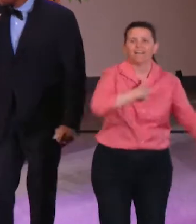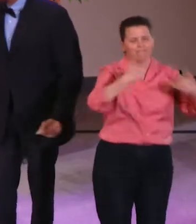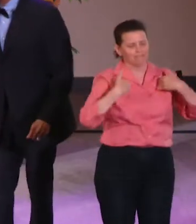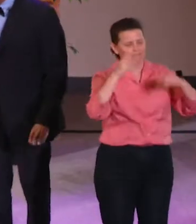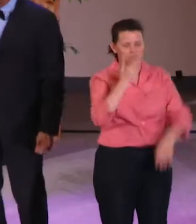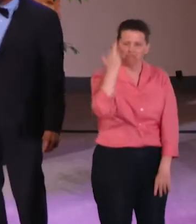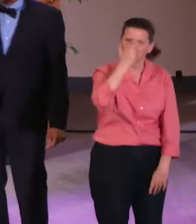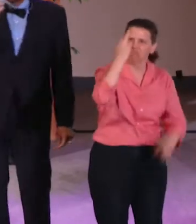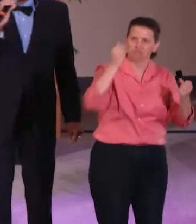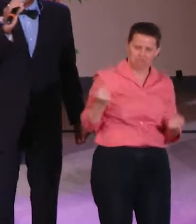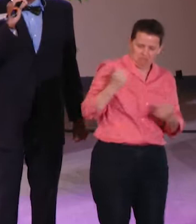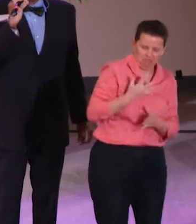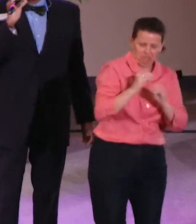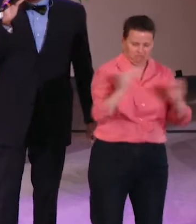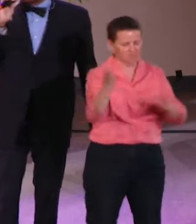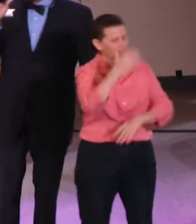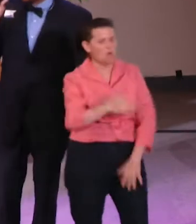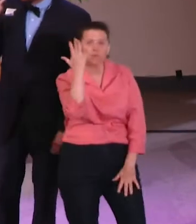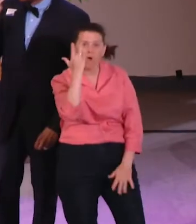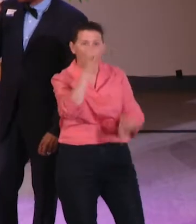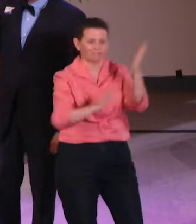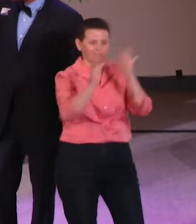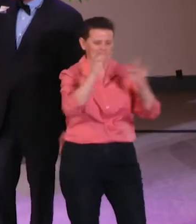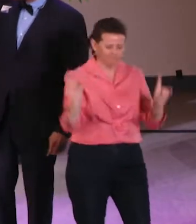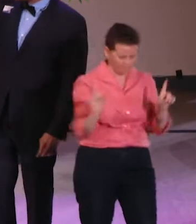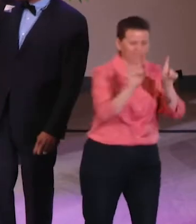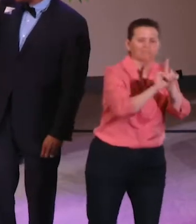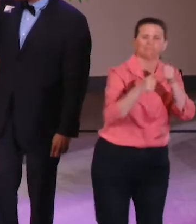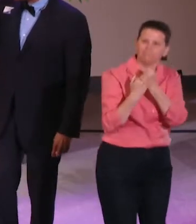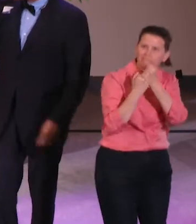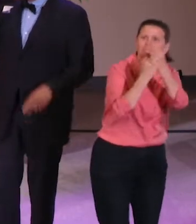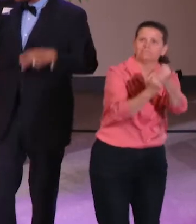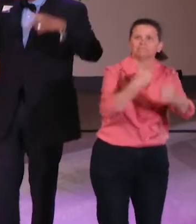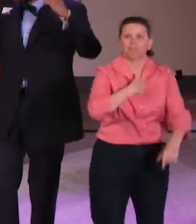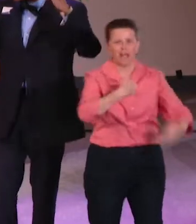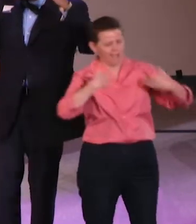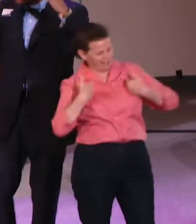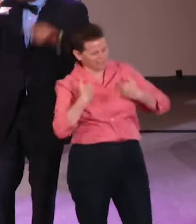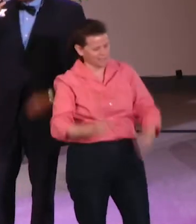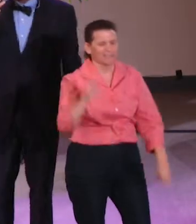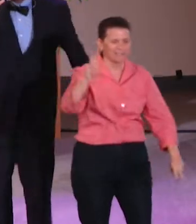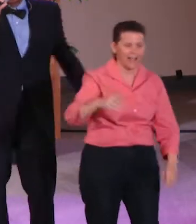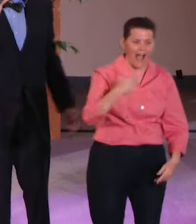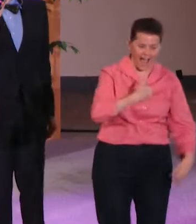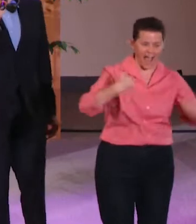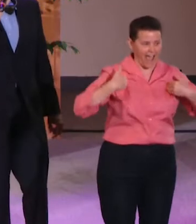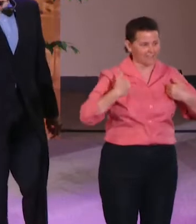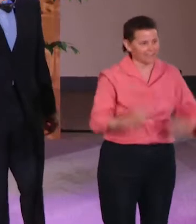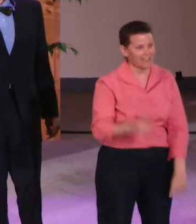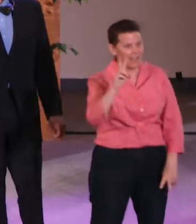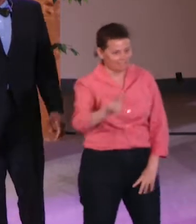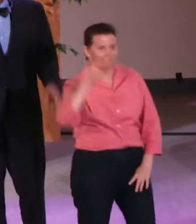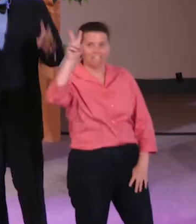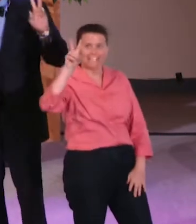D-I-C-T-O-R-Y. I got no reason to fear. I got Jesus on my side. I got that. Hey. I got that. Jesus. I got that.